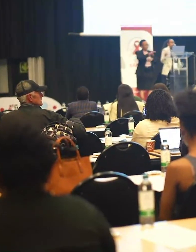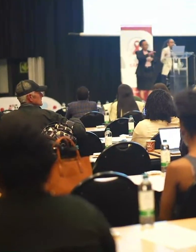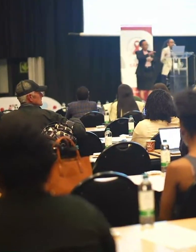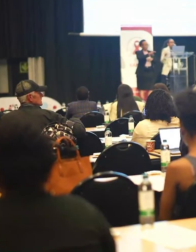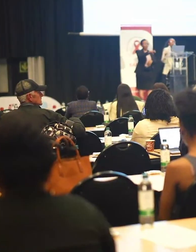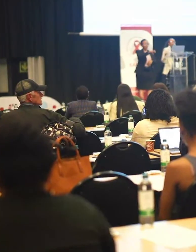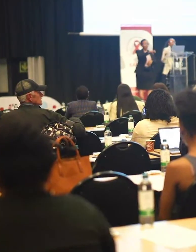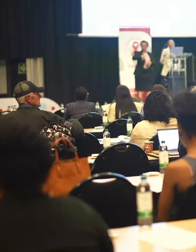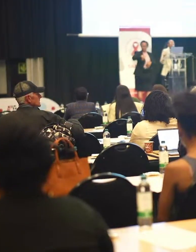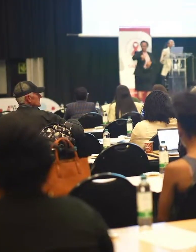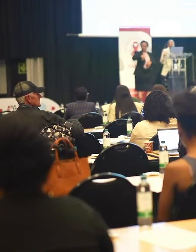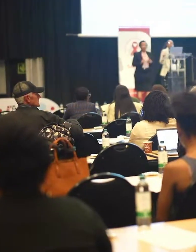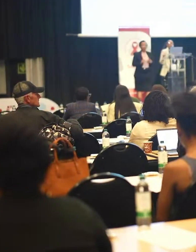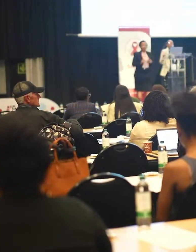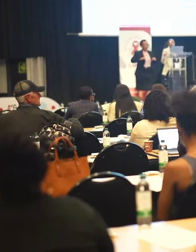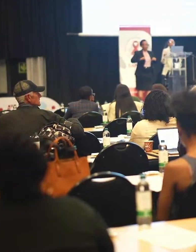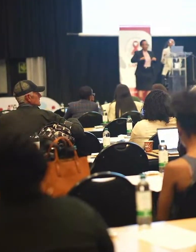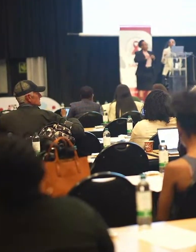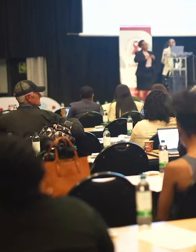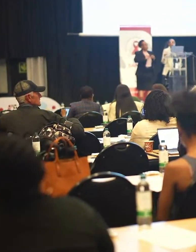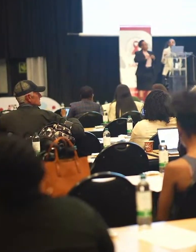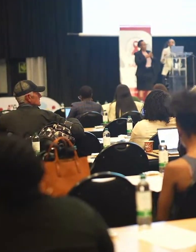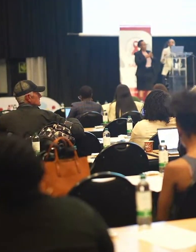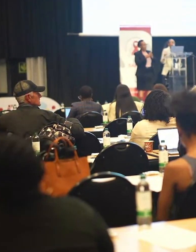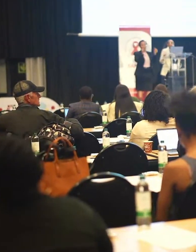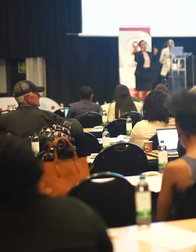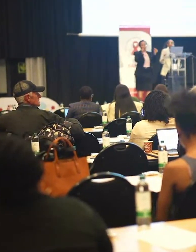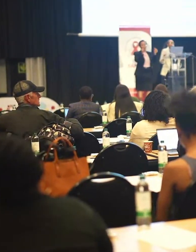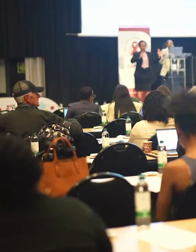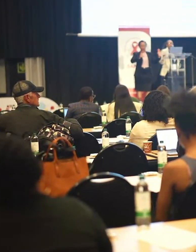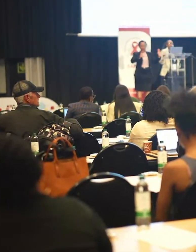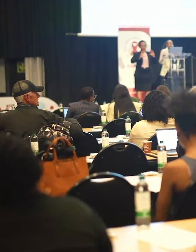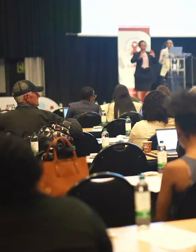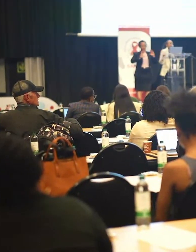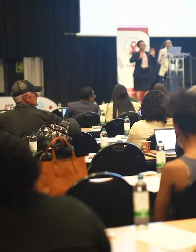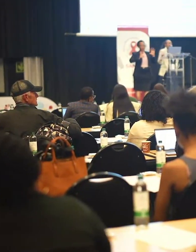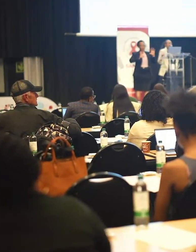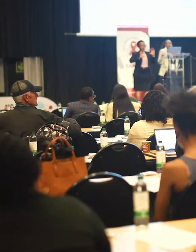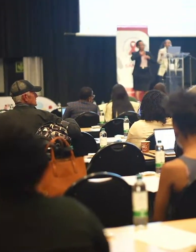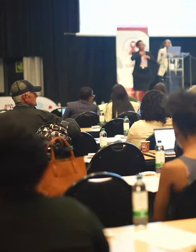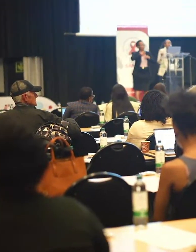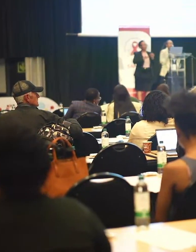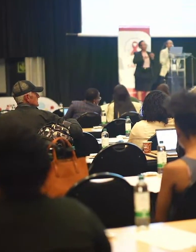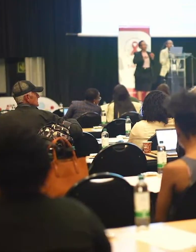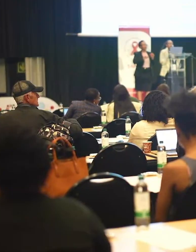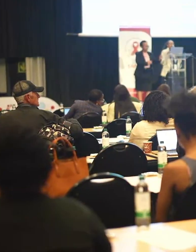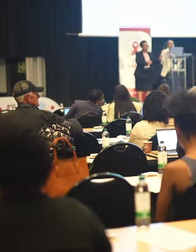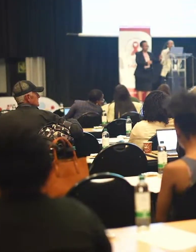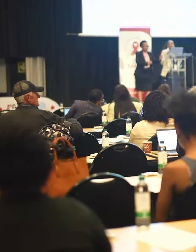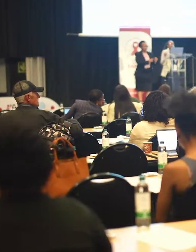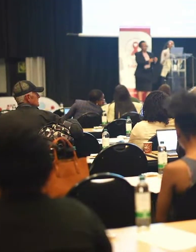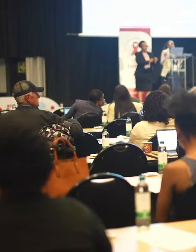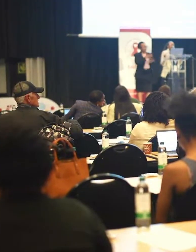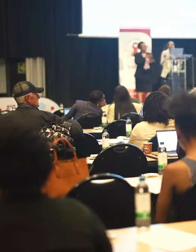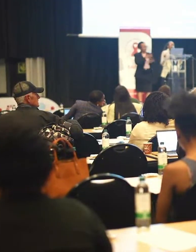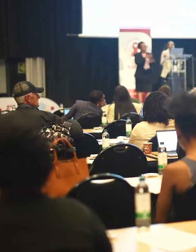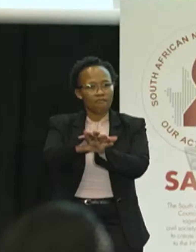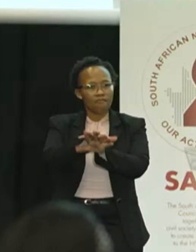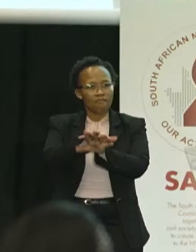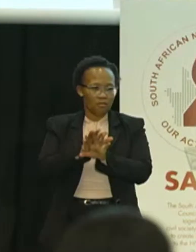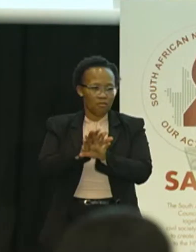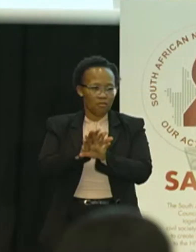and find funds, implement strategies that will close the gap in